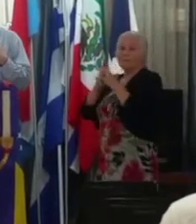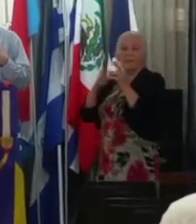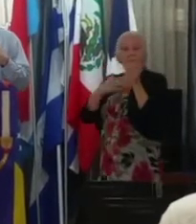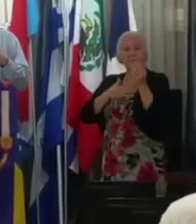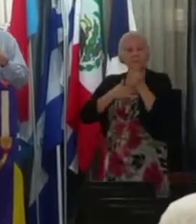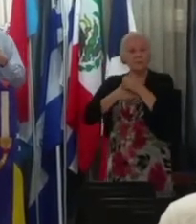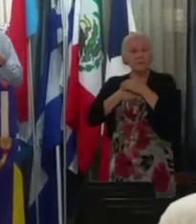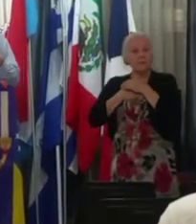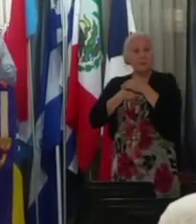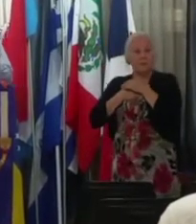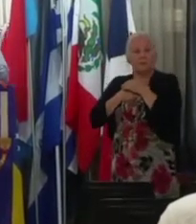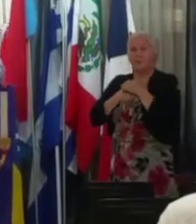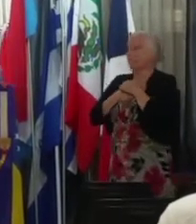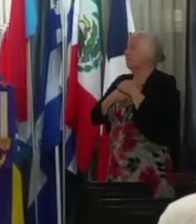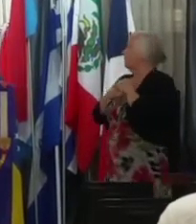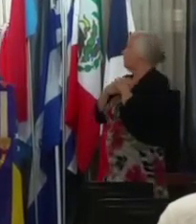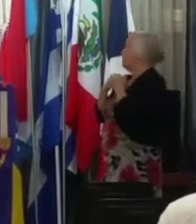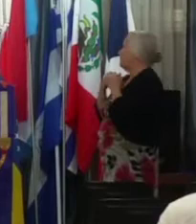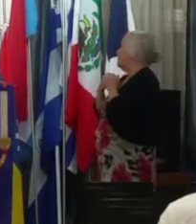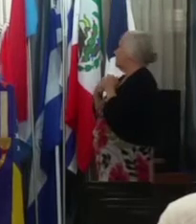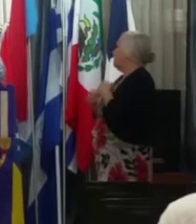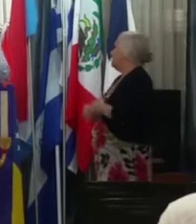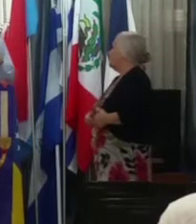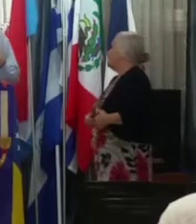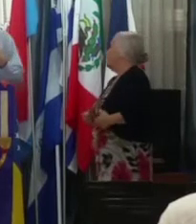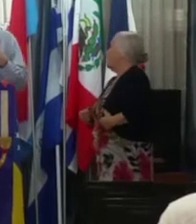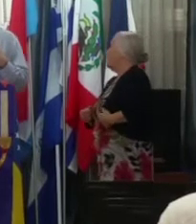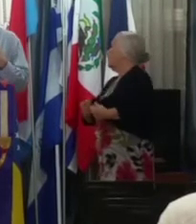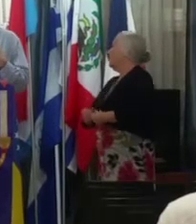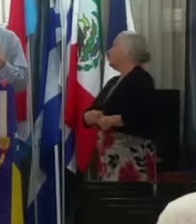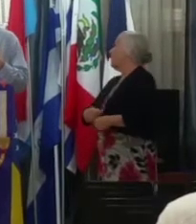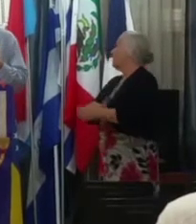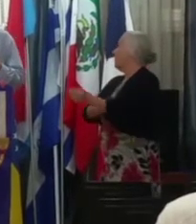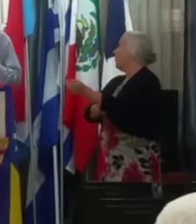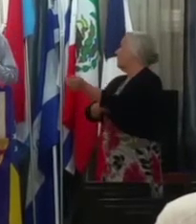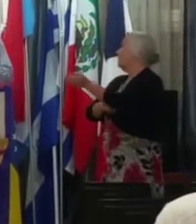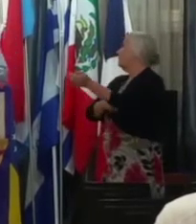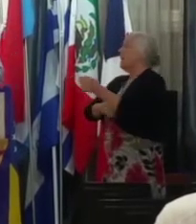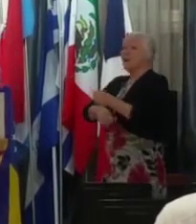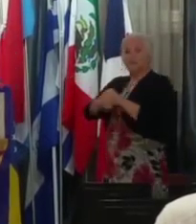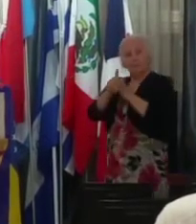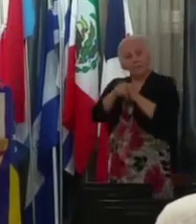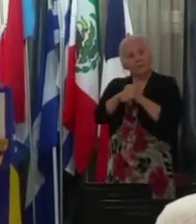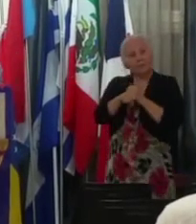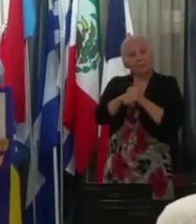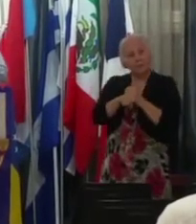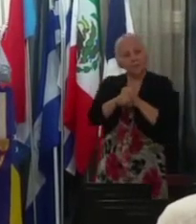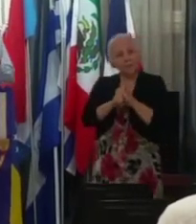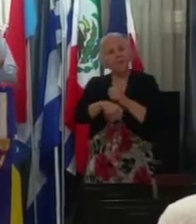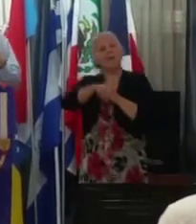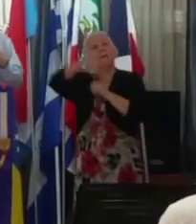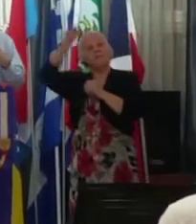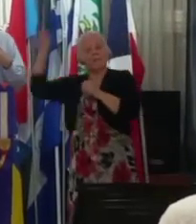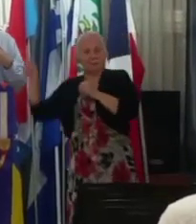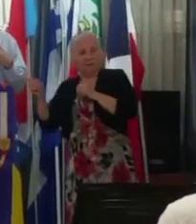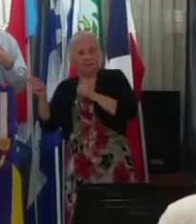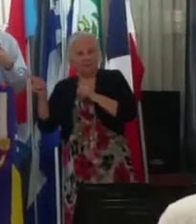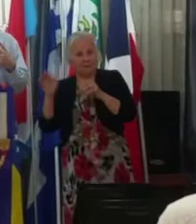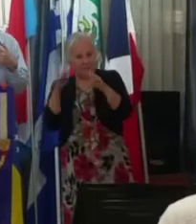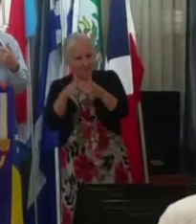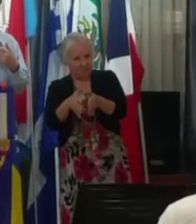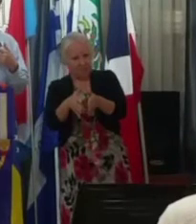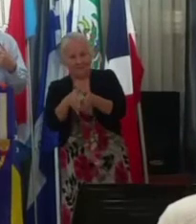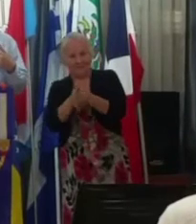to my heart. El Espíritu Santo me habló a mi corazón. He said he wanted me to go to Toronto the following month. Él quería que yo fuera a Toronto el mes que